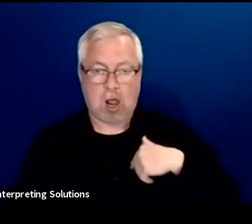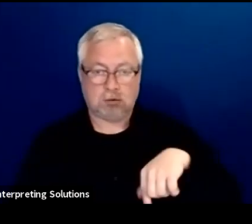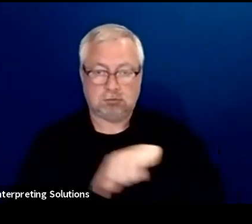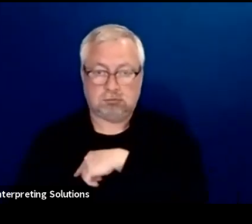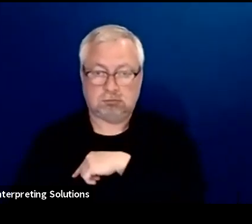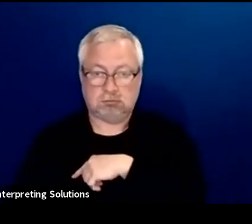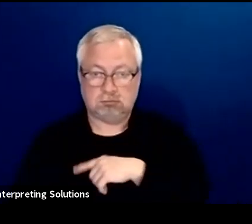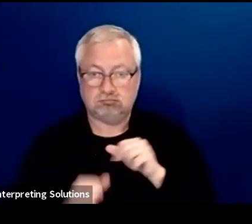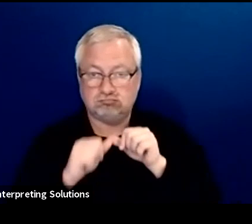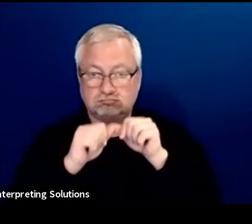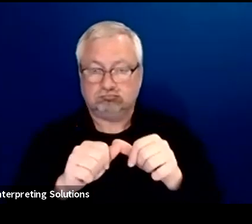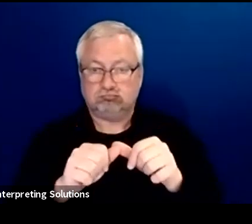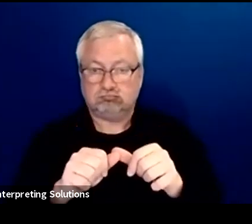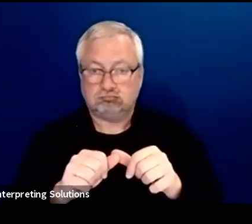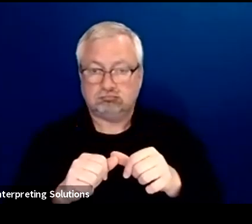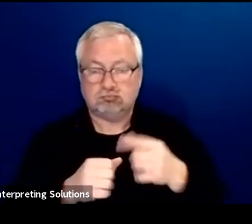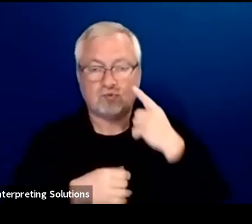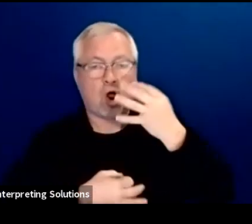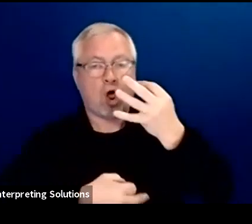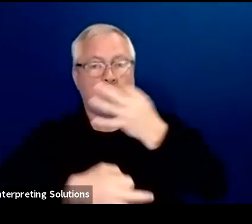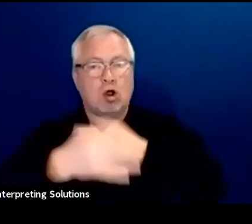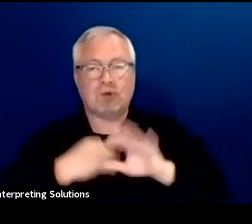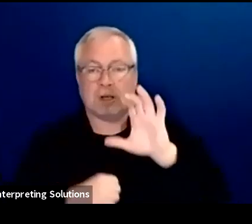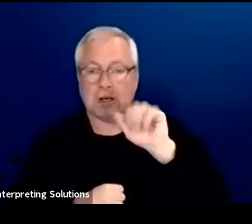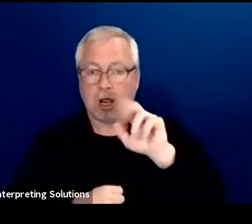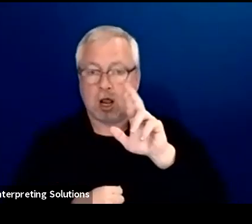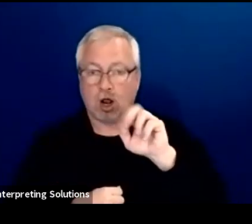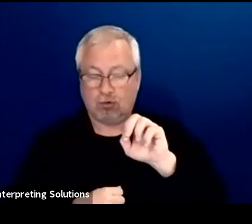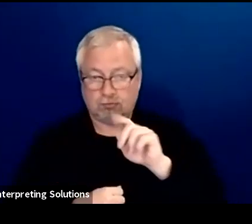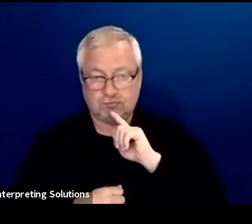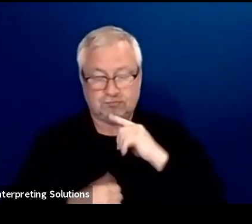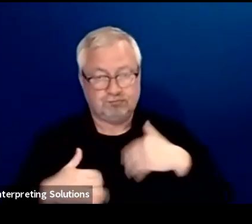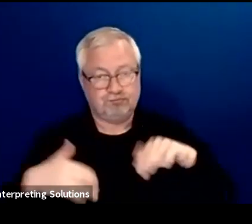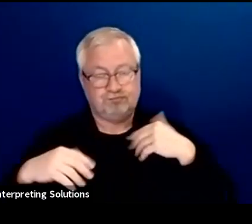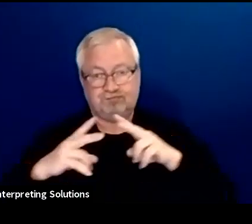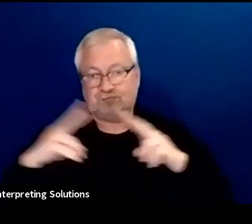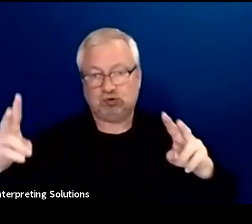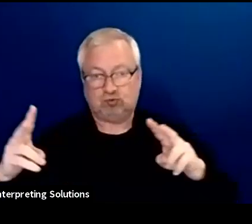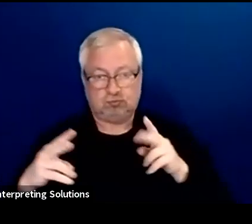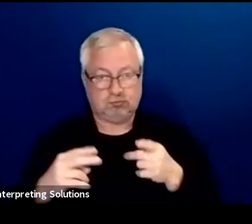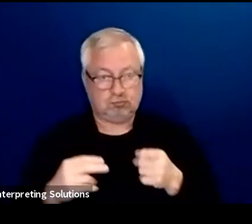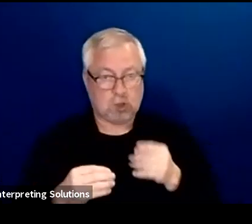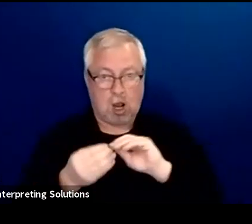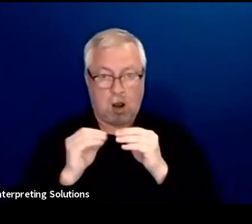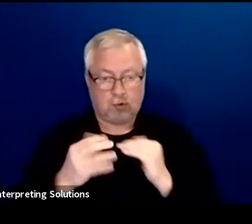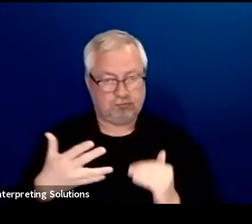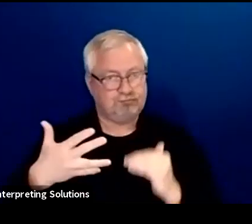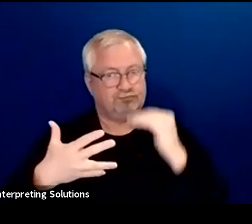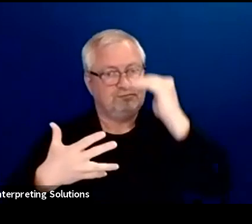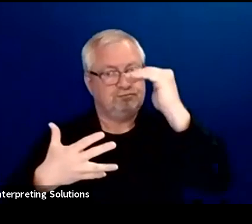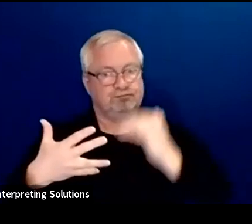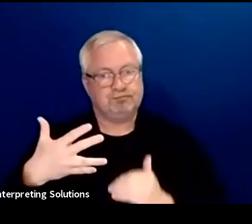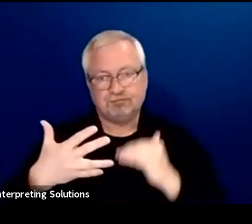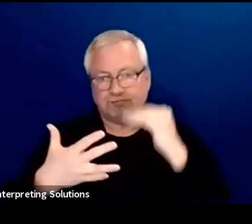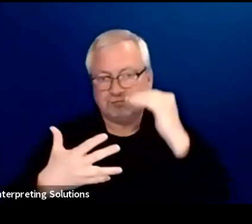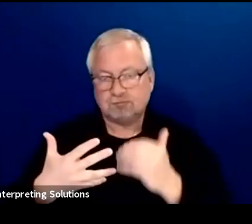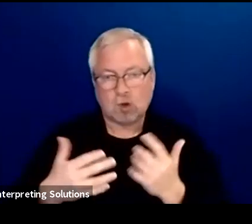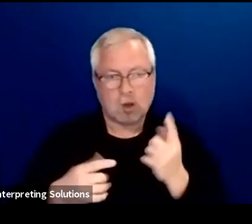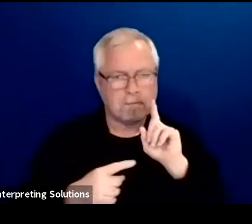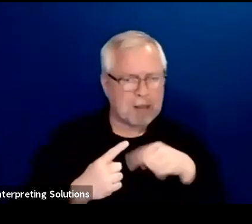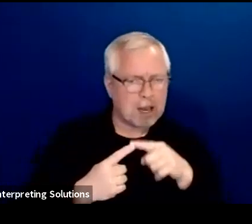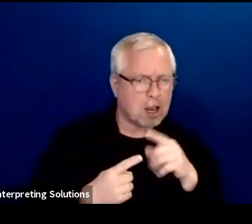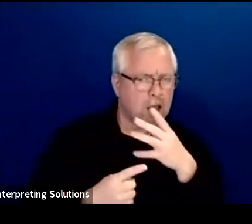is extremely scalable. When and where and how many, depending on how the hospitals are able to